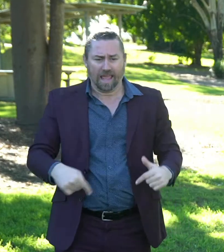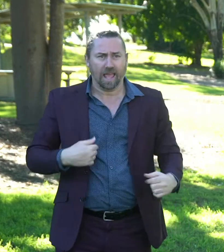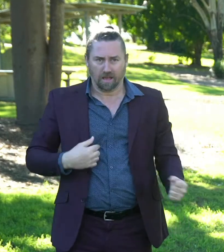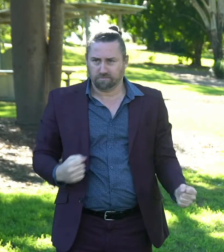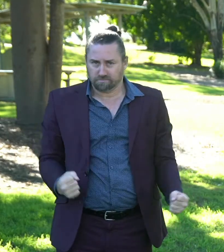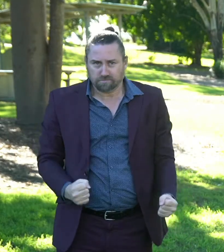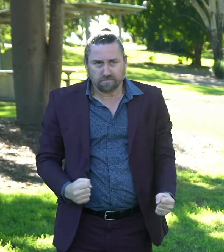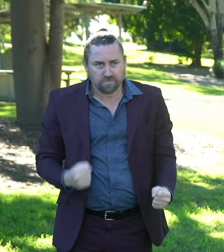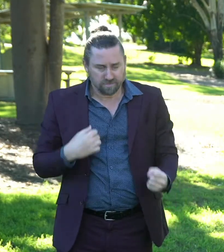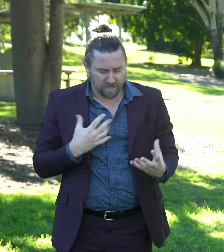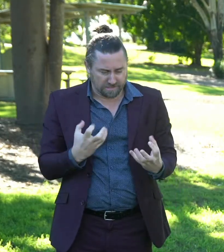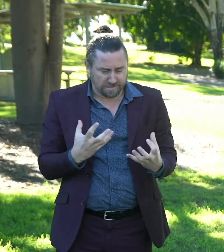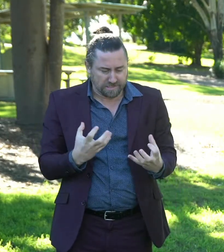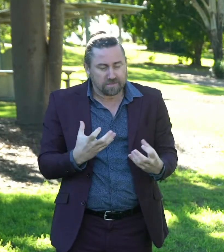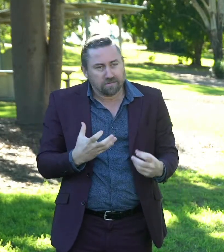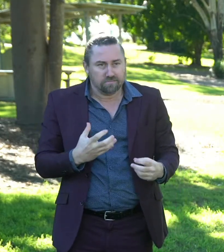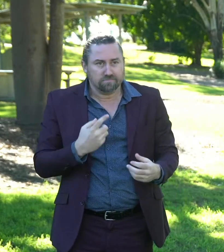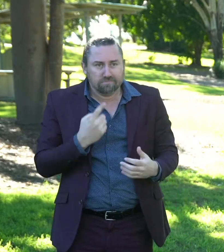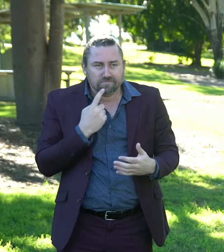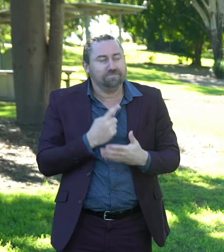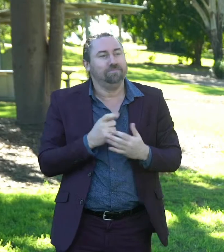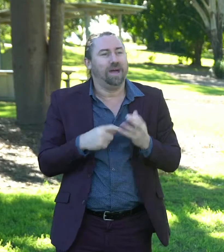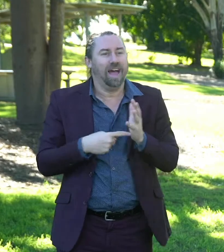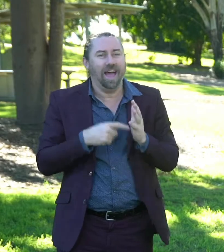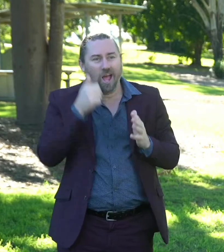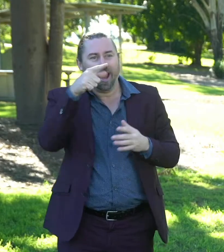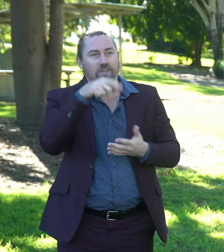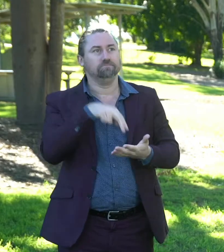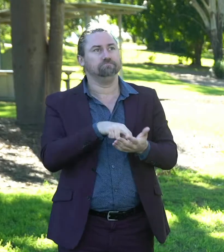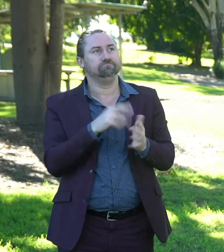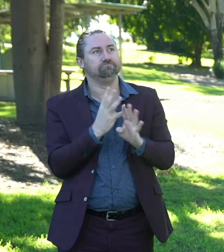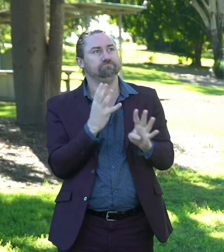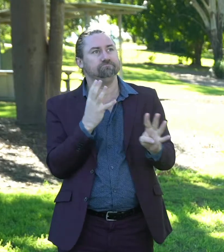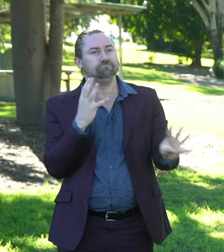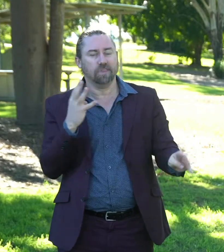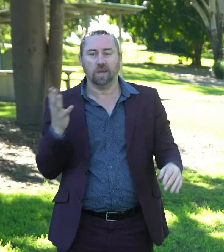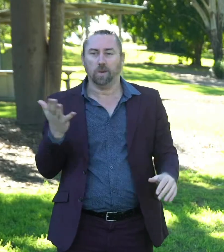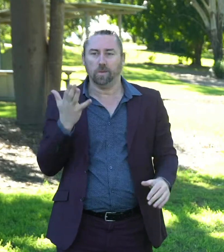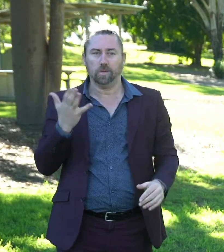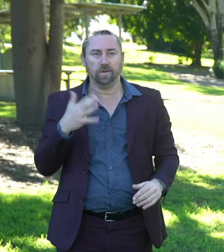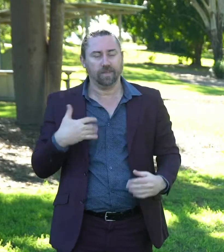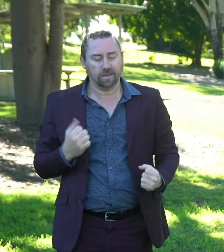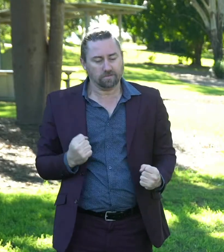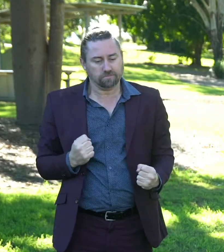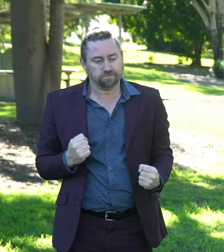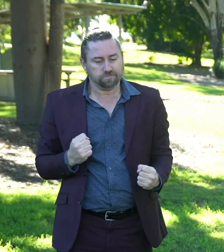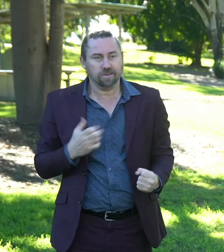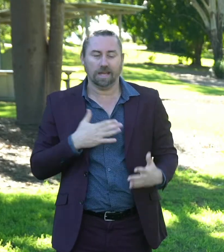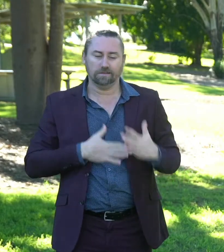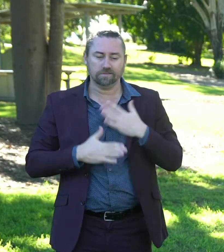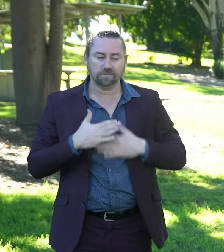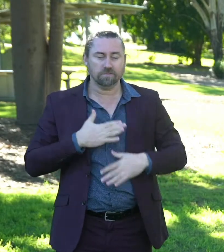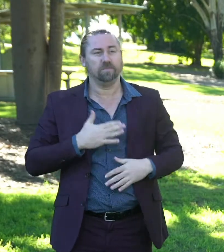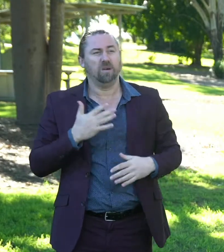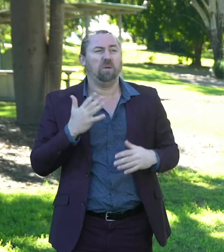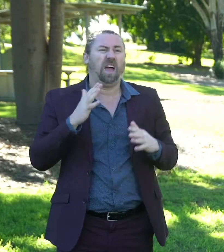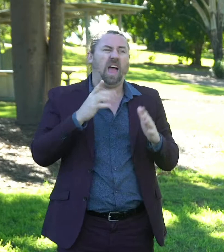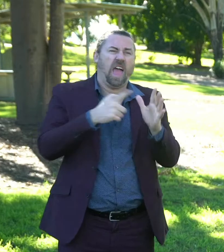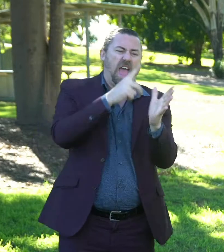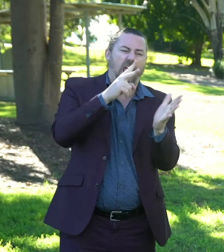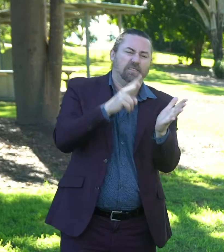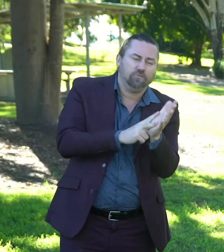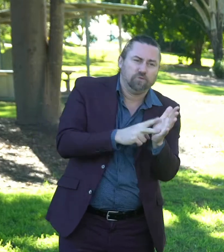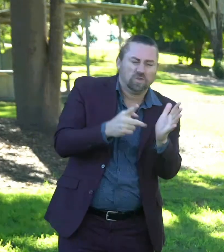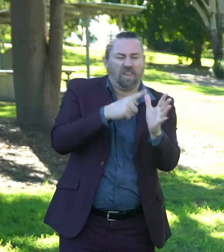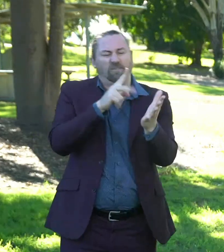we're meeting. I'm sure it's cold where people are standing waiting to get tested. So we're seeing around 10,000 tests